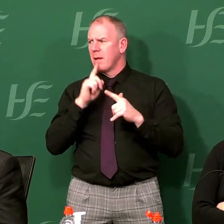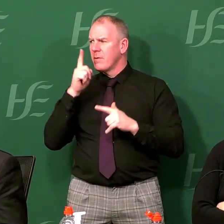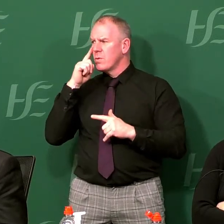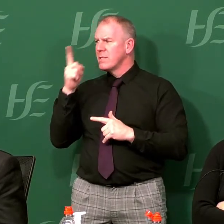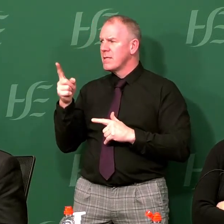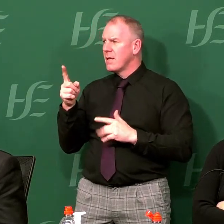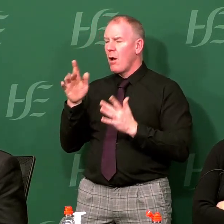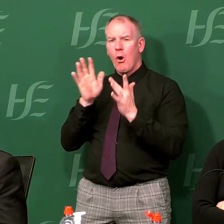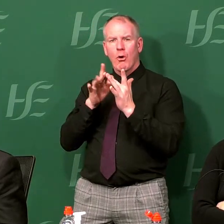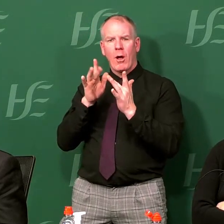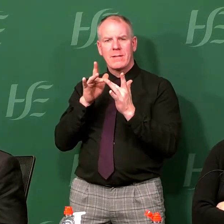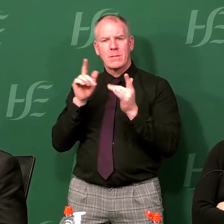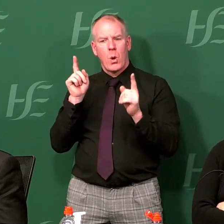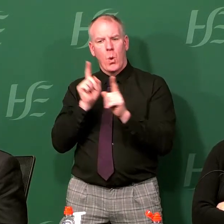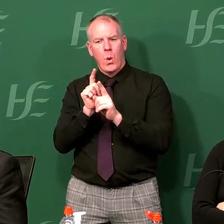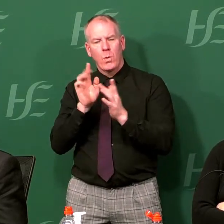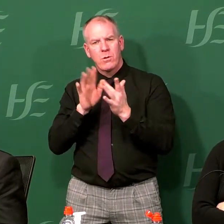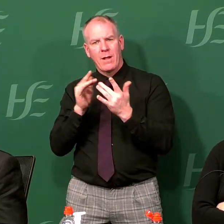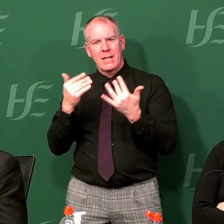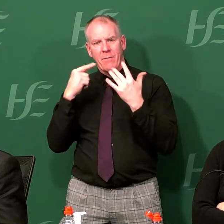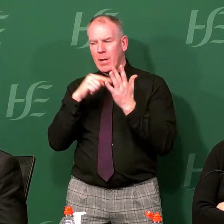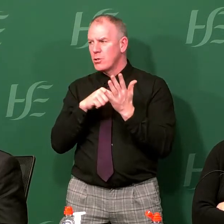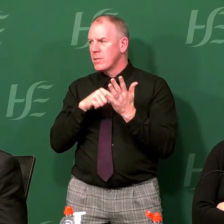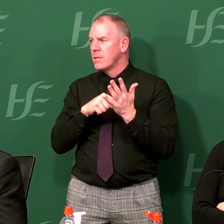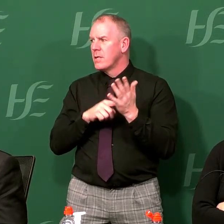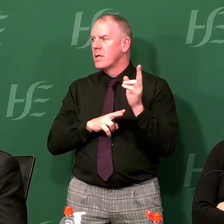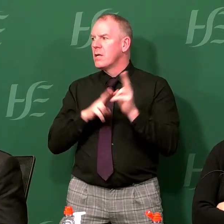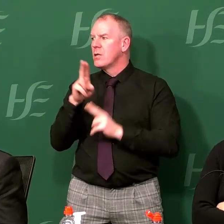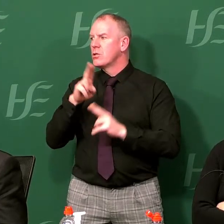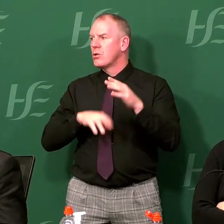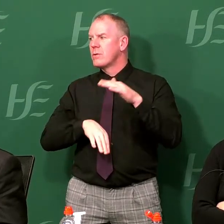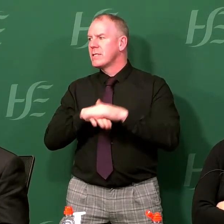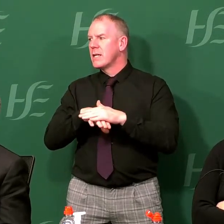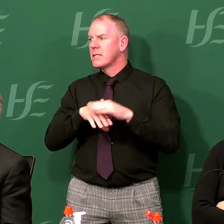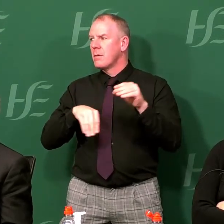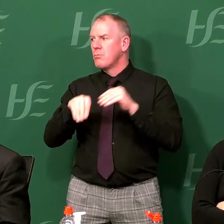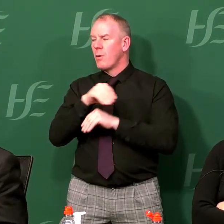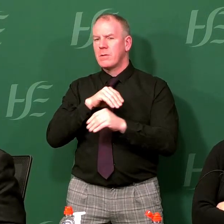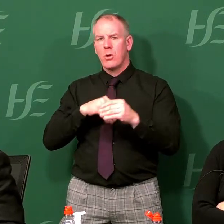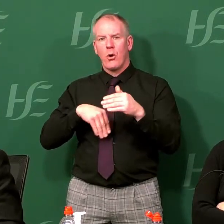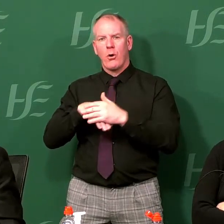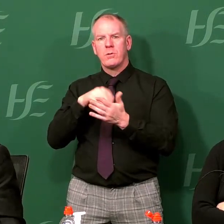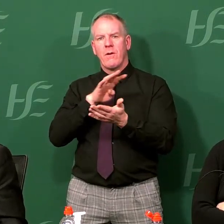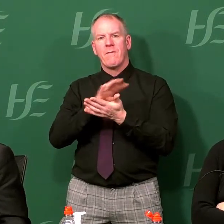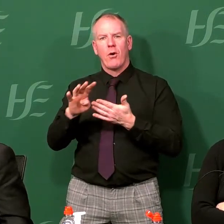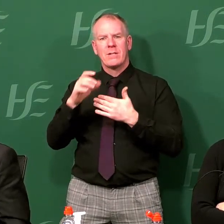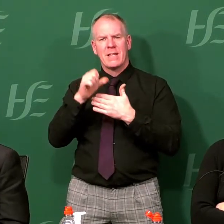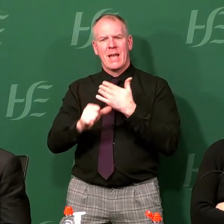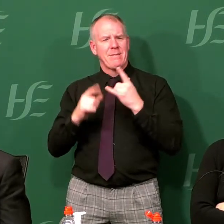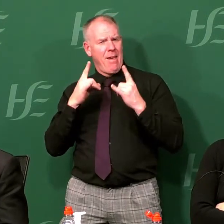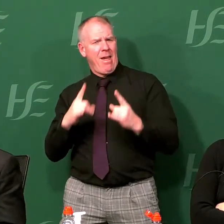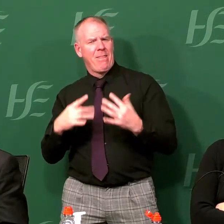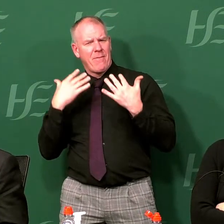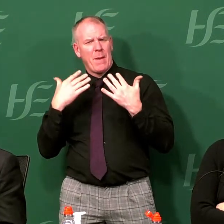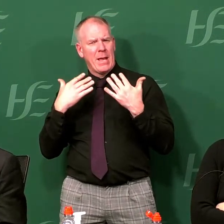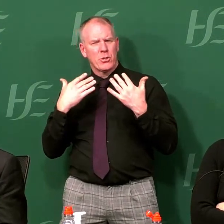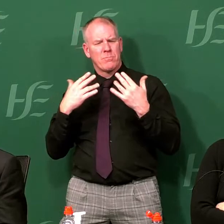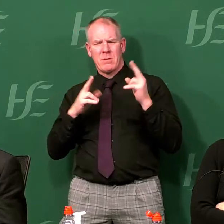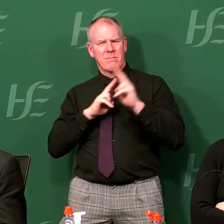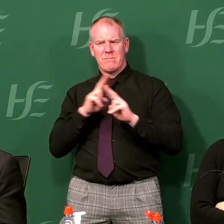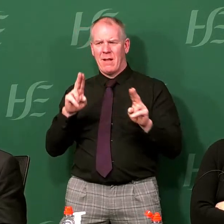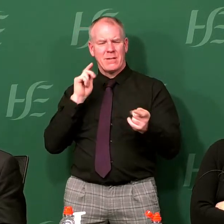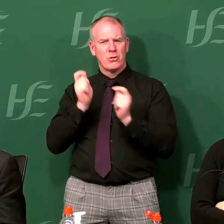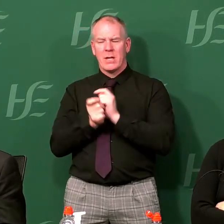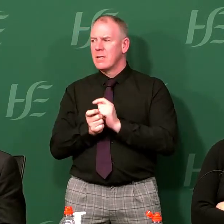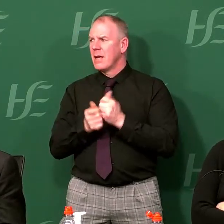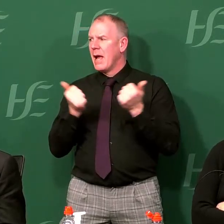the close contact information, it's saying you should restrict your movements for 14 days. Oh, sorry, the health information. Yeah, the health information. I suppose, which really, I